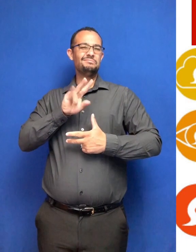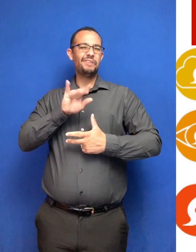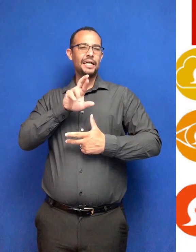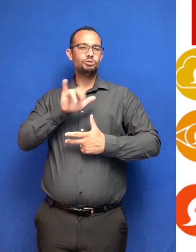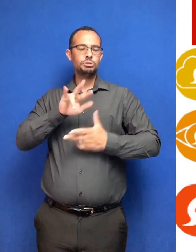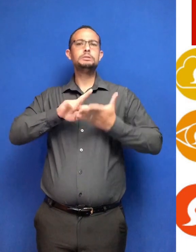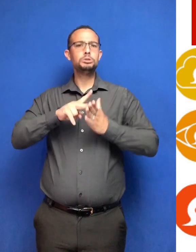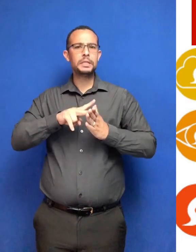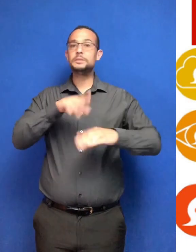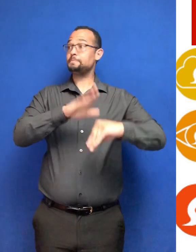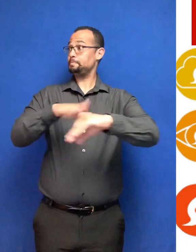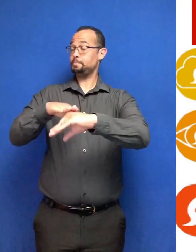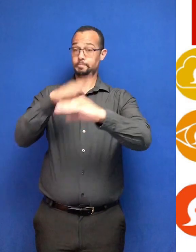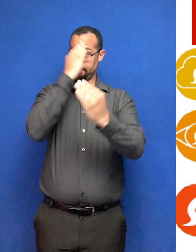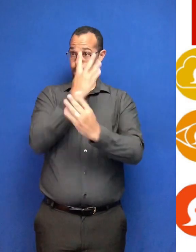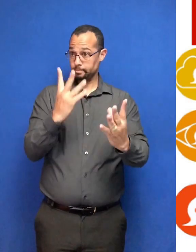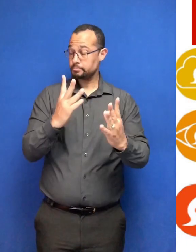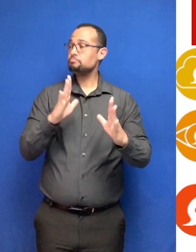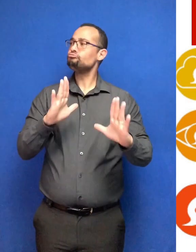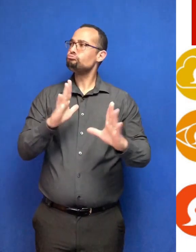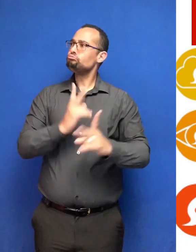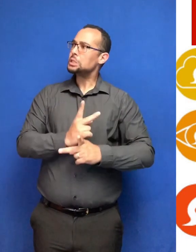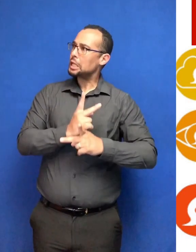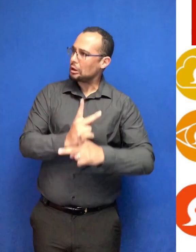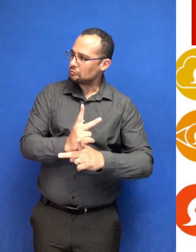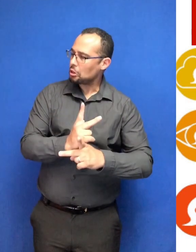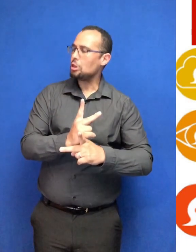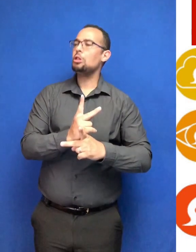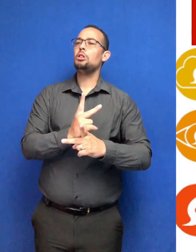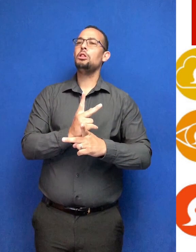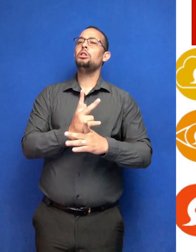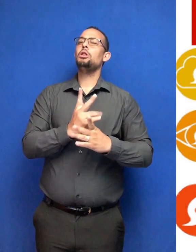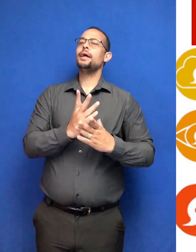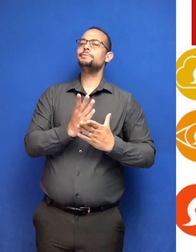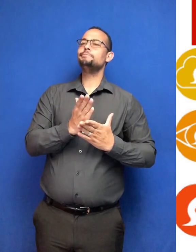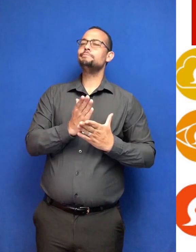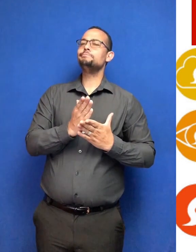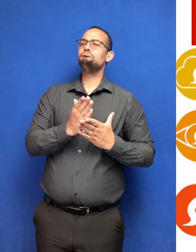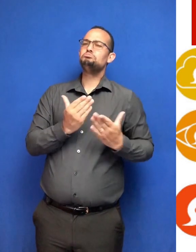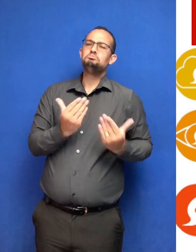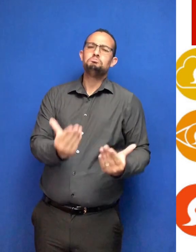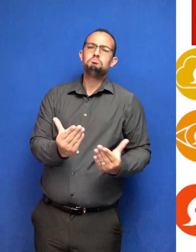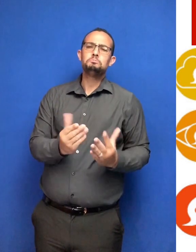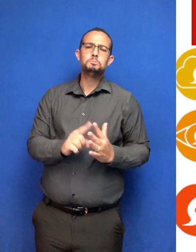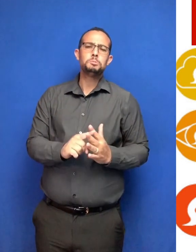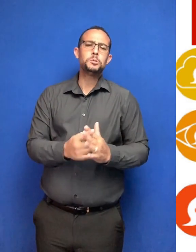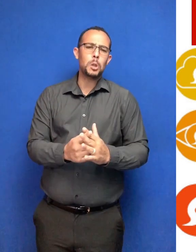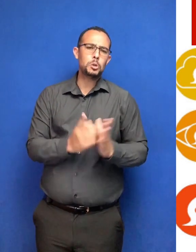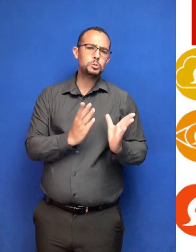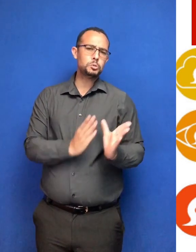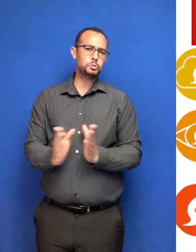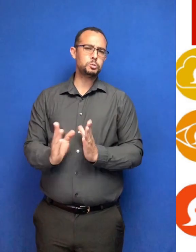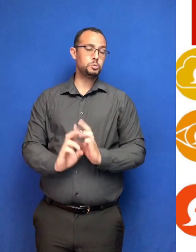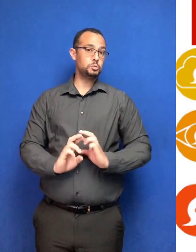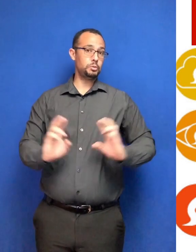that some caution should be taken, and to some extent, some initial